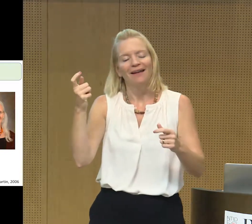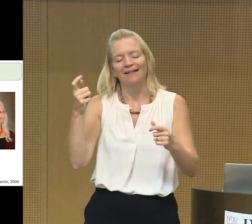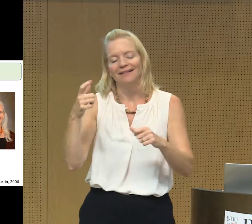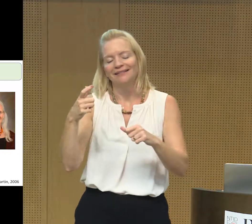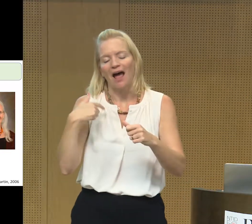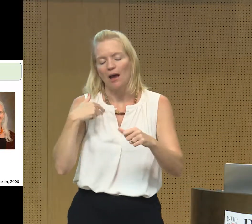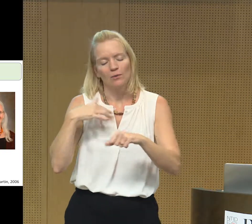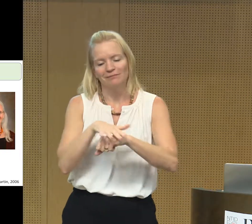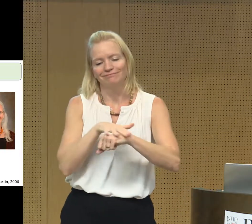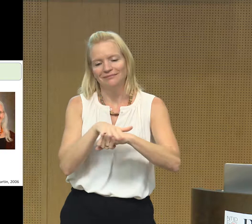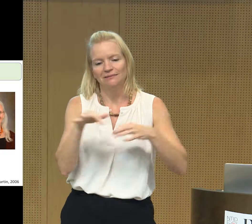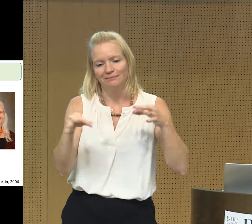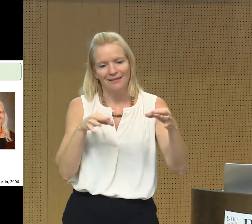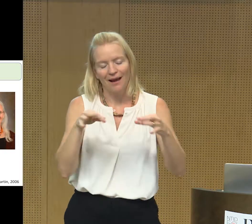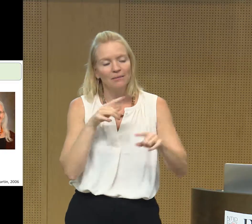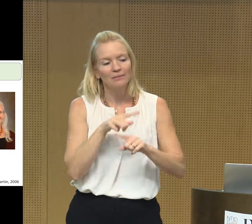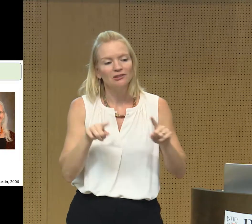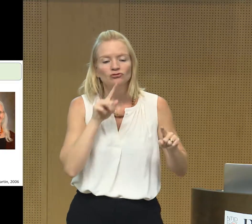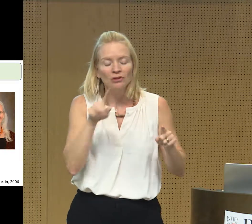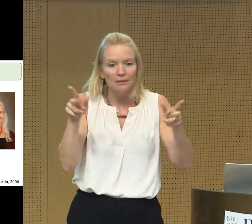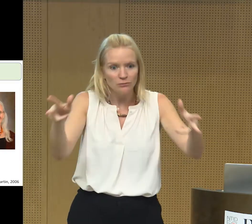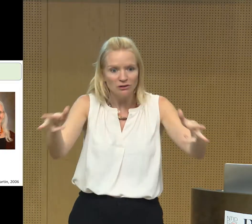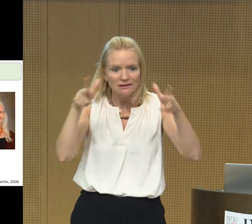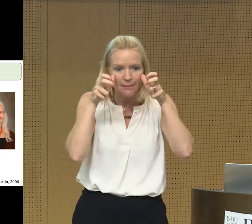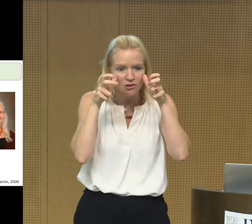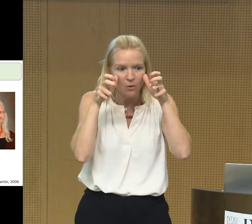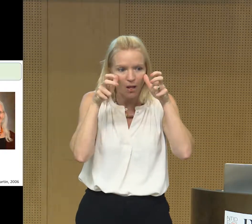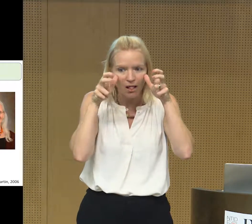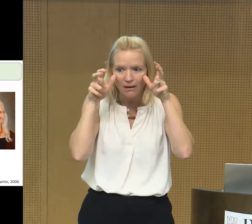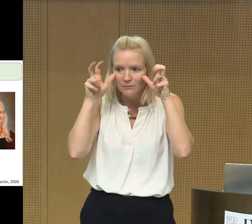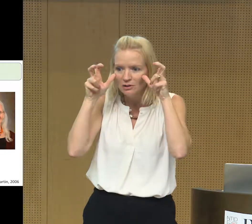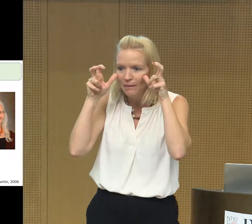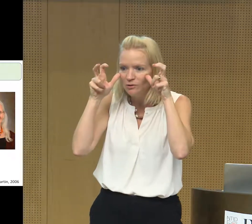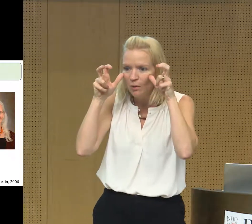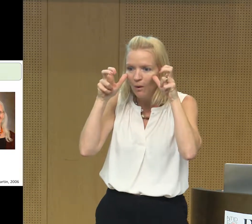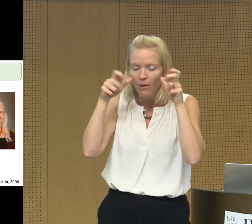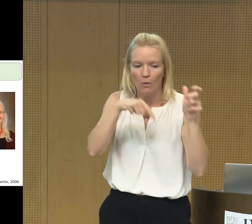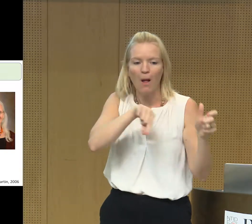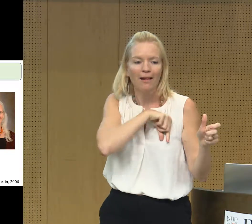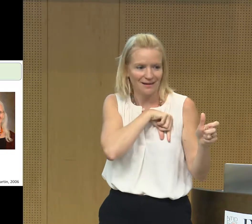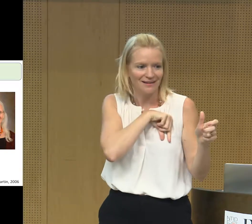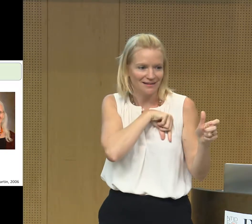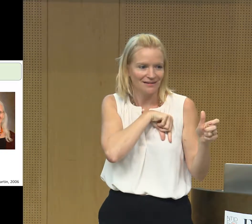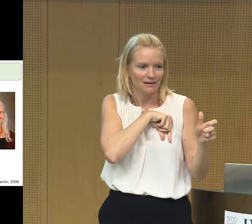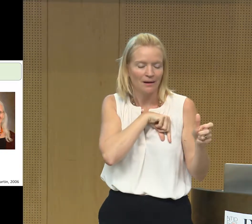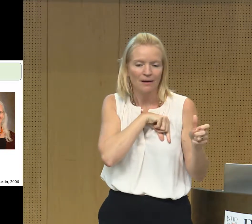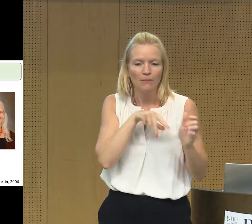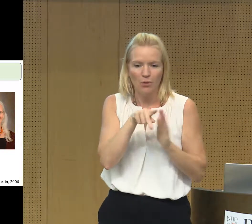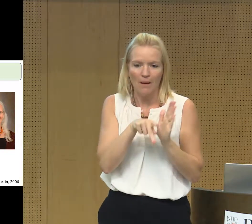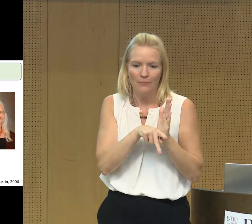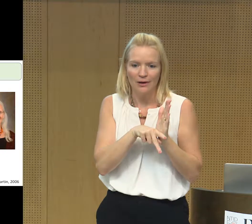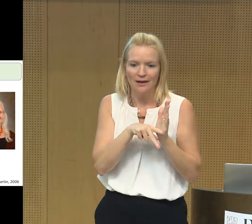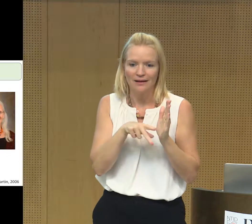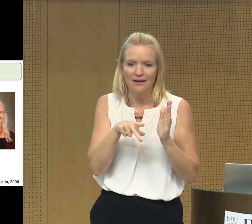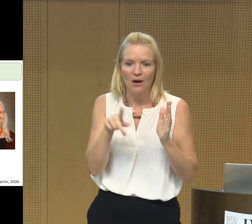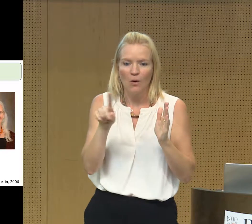I'll give you a brief overview, but it's a perceptual quality, a perceptual property, right?